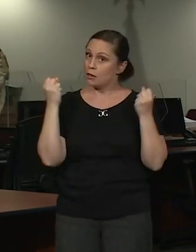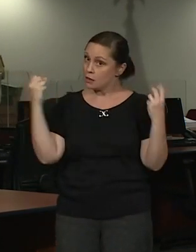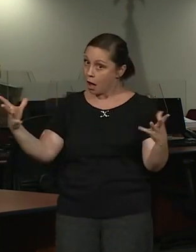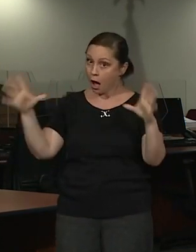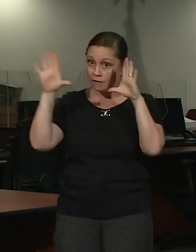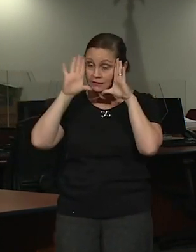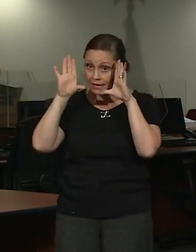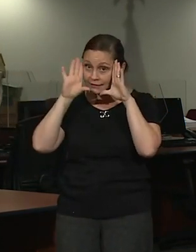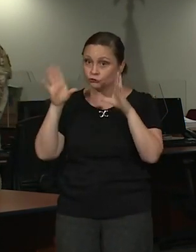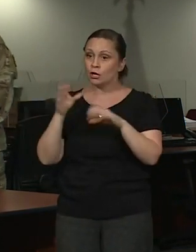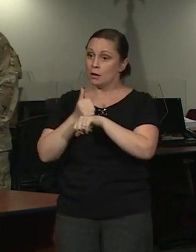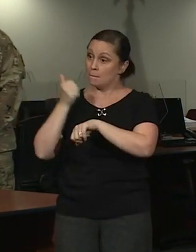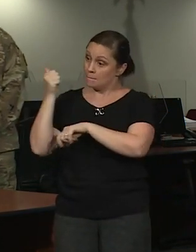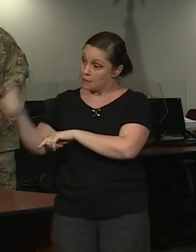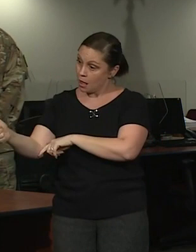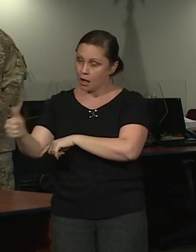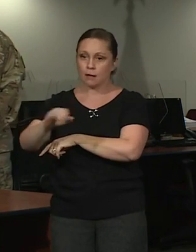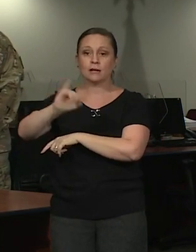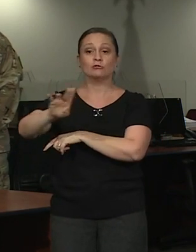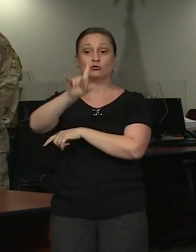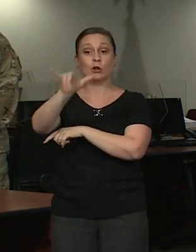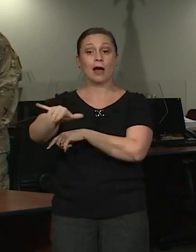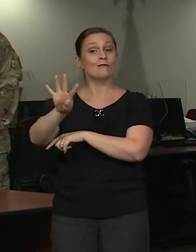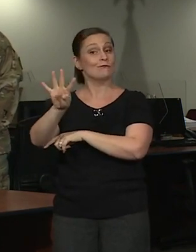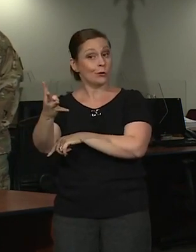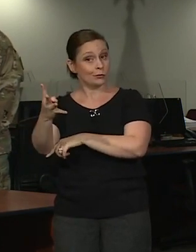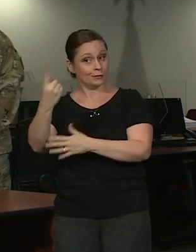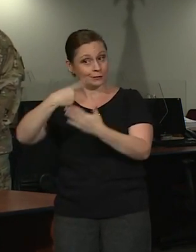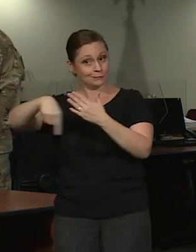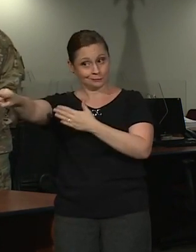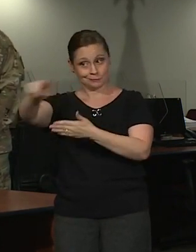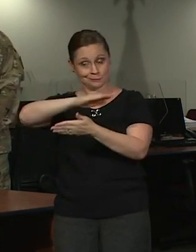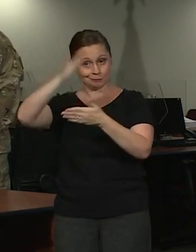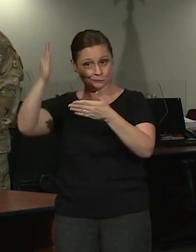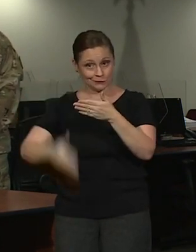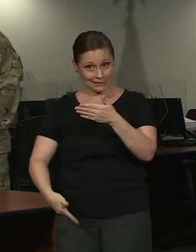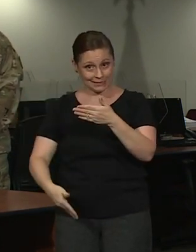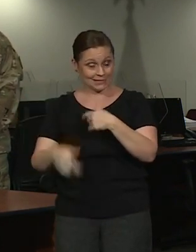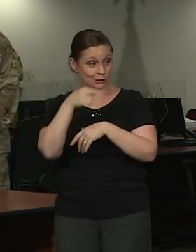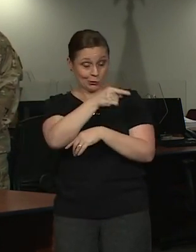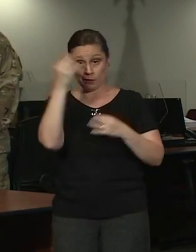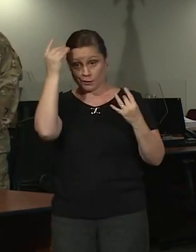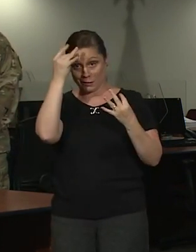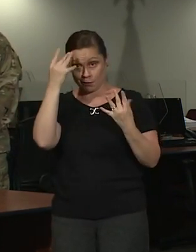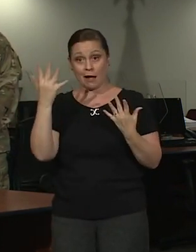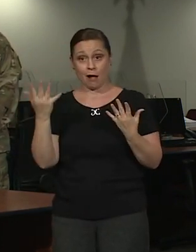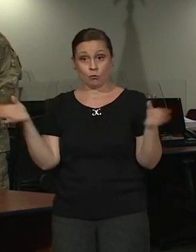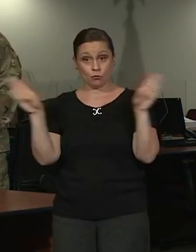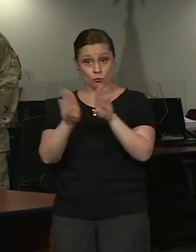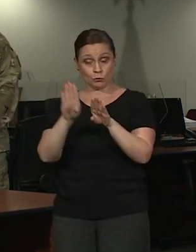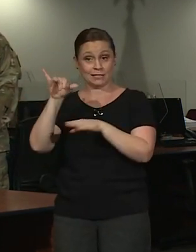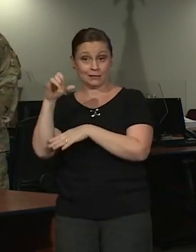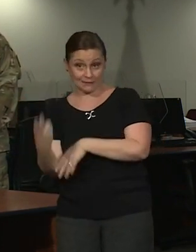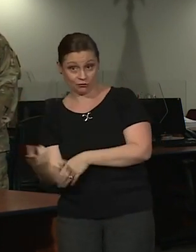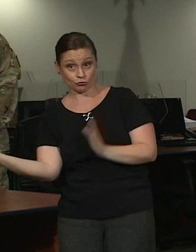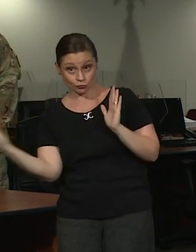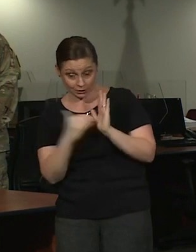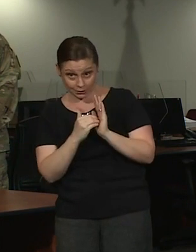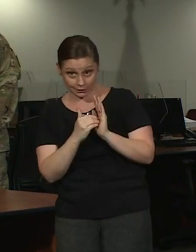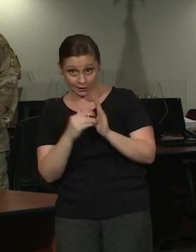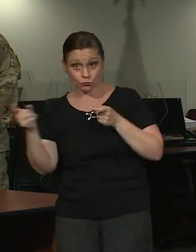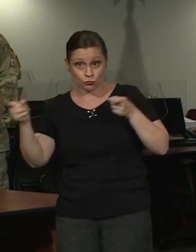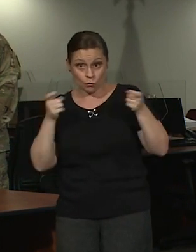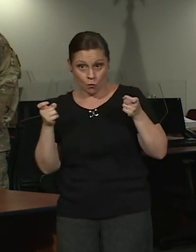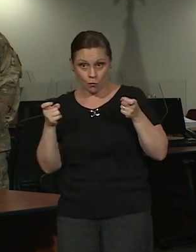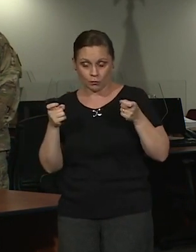and some blame. July 4th is next weekend. Are you considering closing the beaches again to try to get this under control? No, I'm not. The